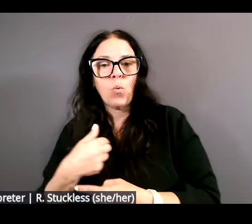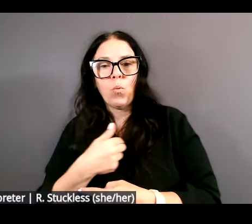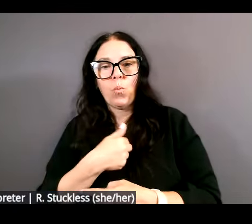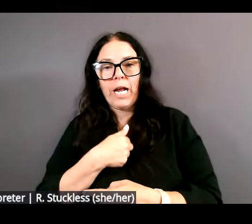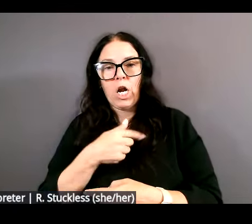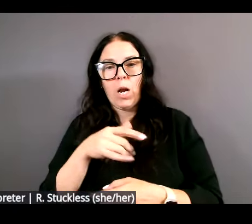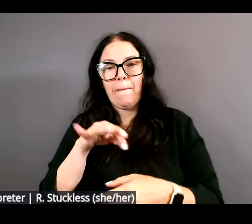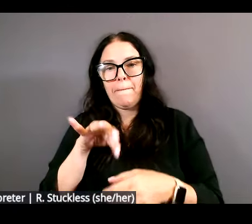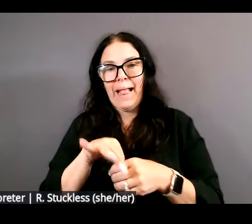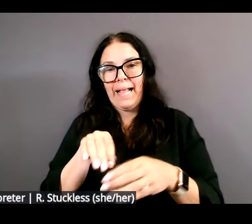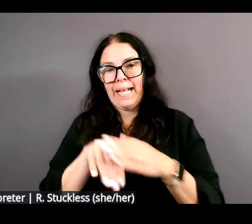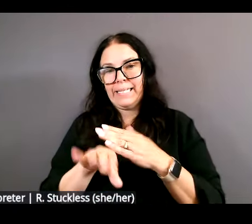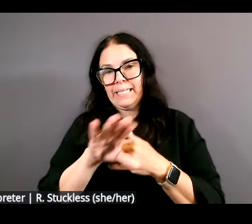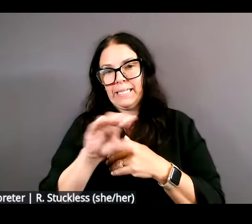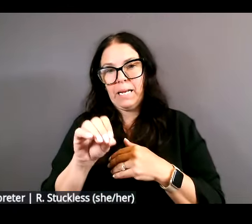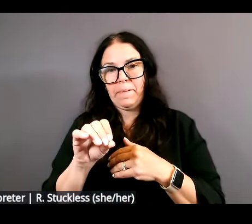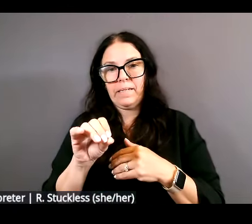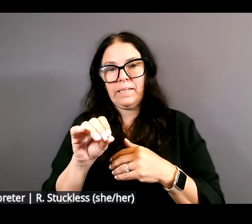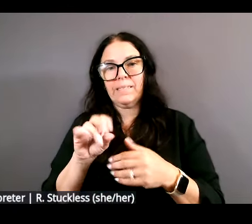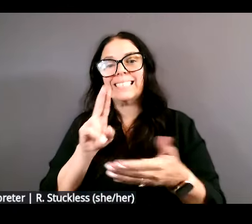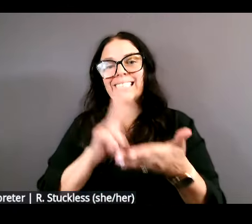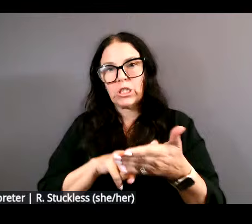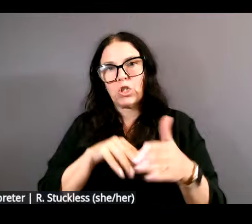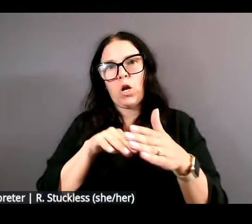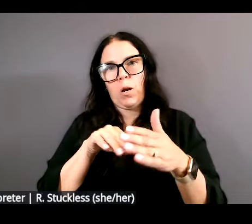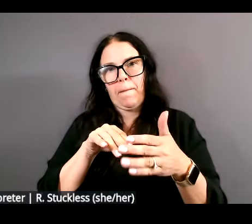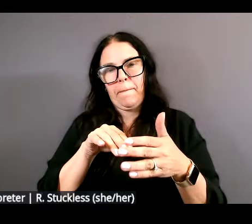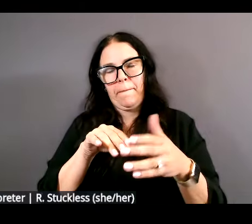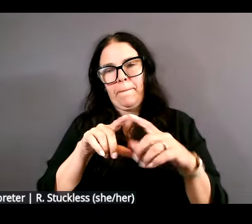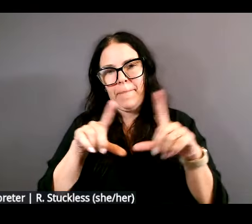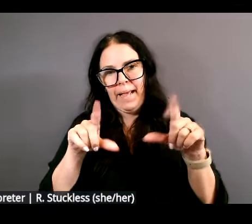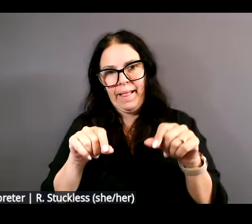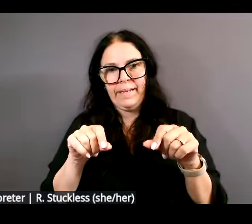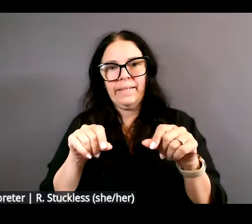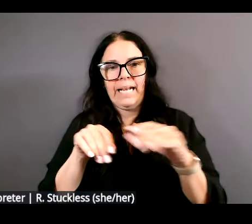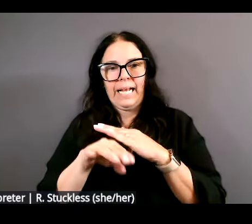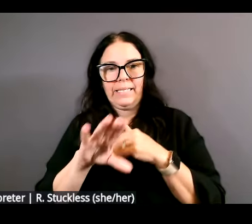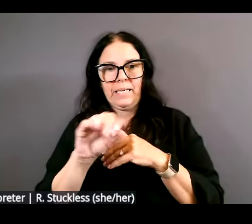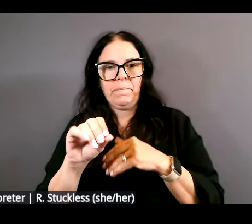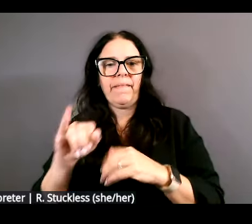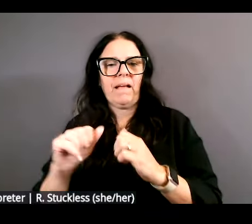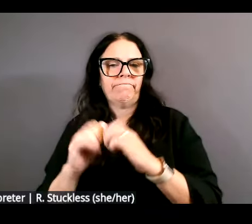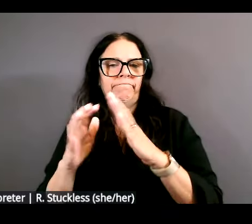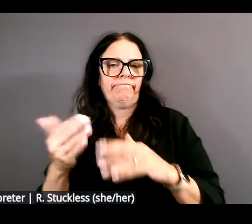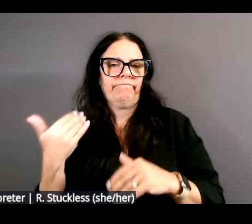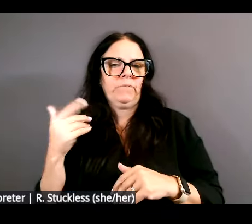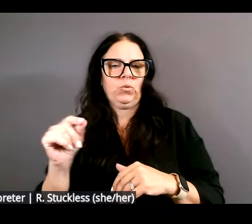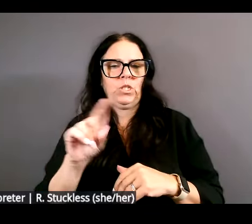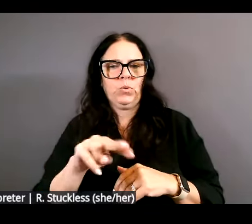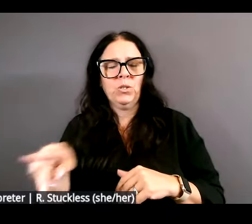2022 scenario. And the purpose of forming our Sir, company. before you do that, would you spell your name? I'm sorry. Yes, Jeff Wiggins,